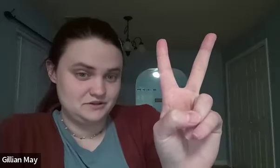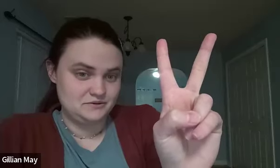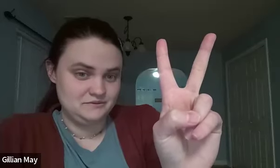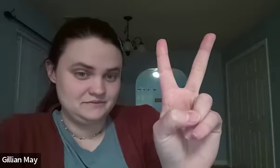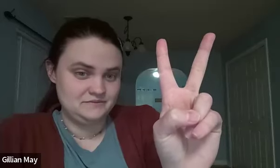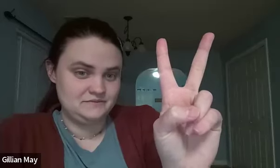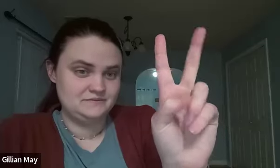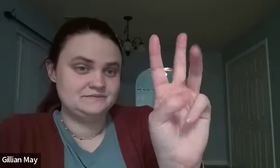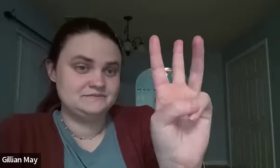W,